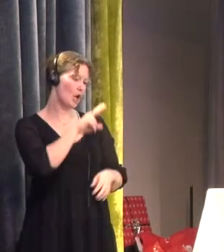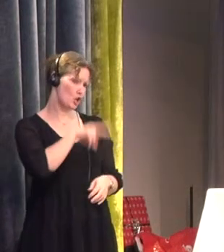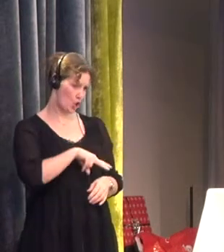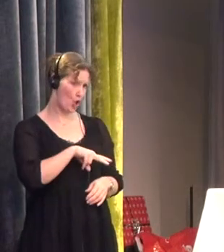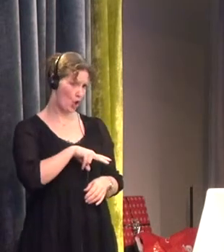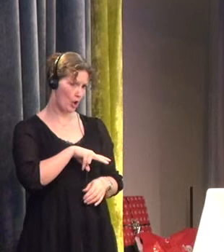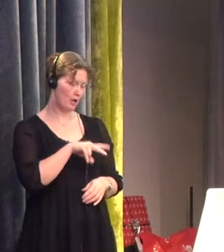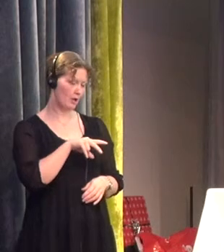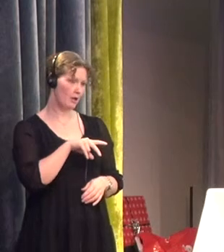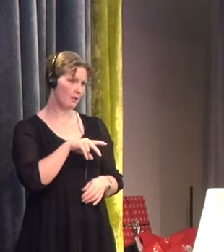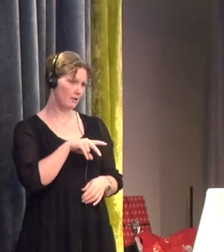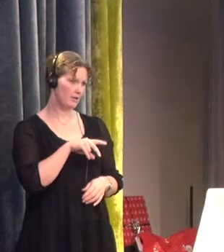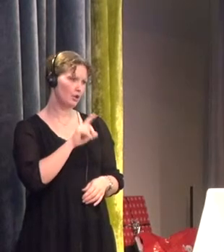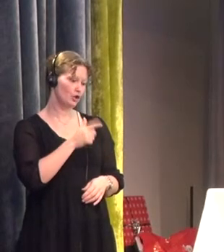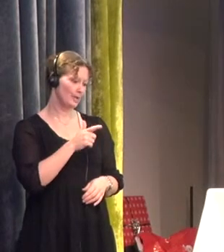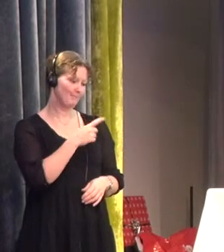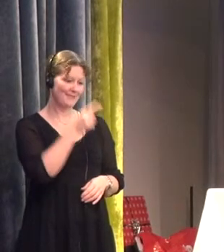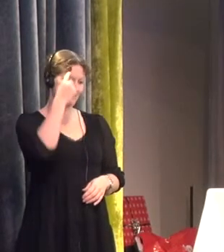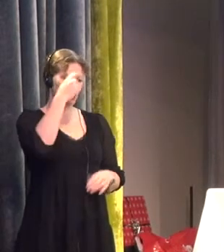understand exactly how Article 12 works.